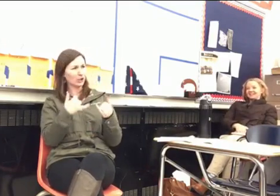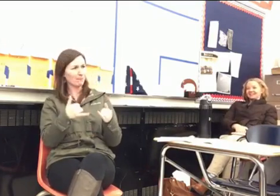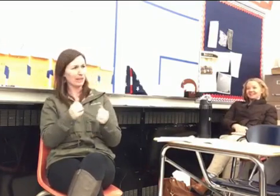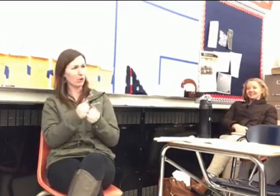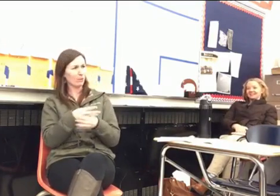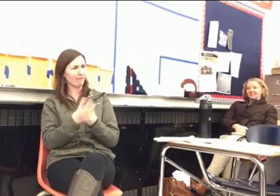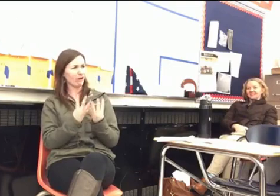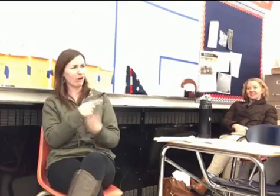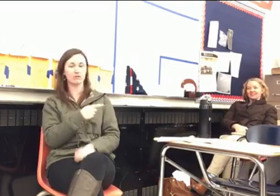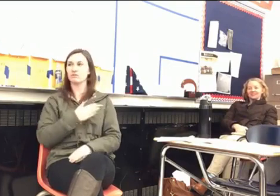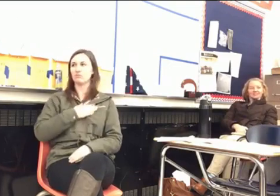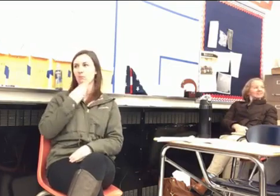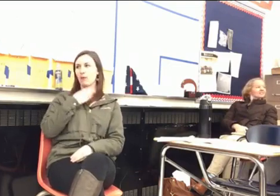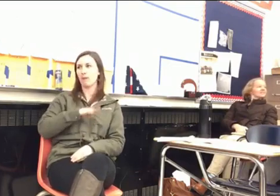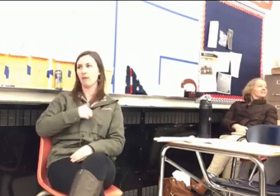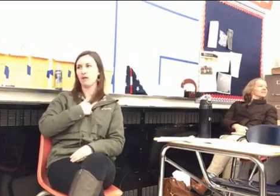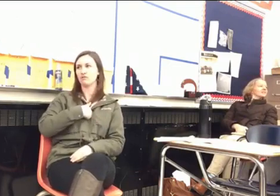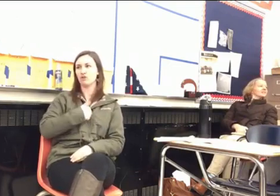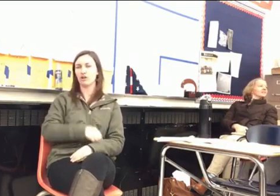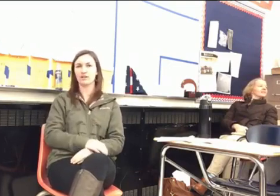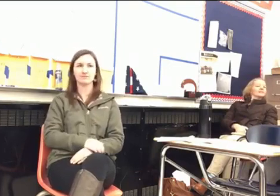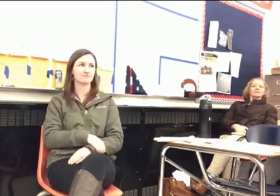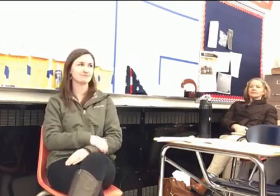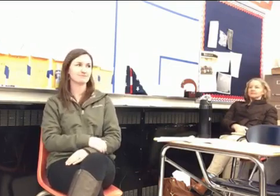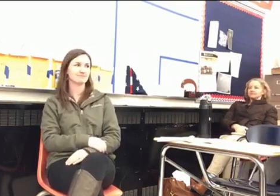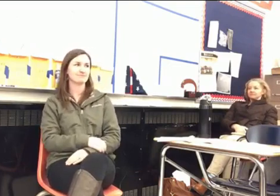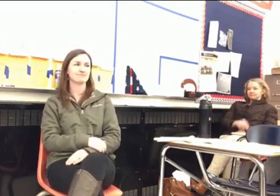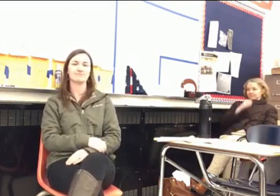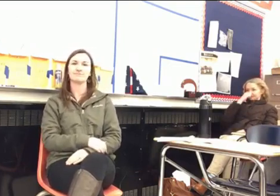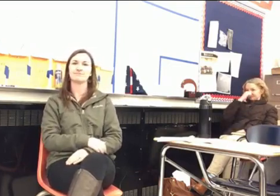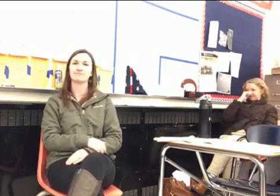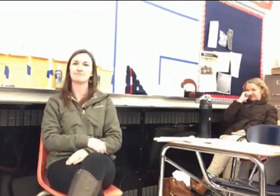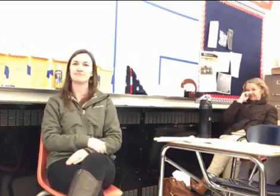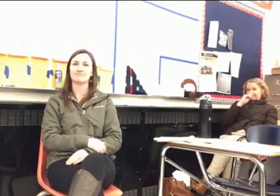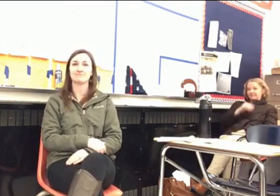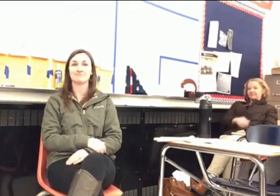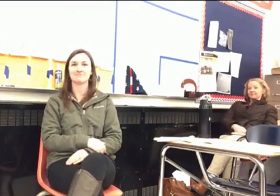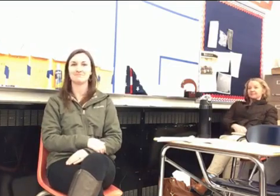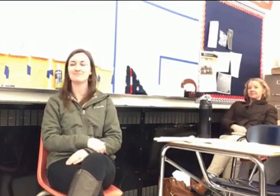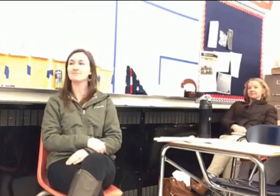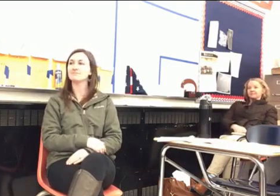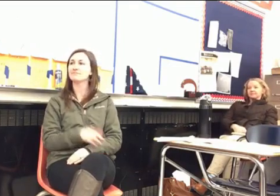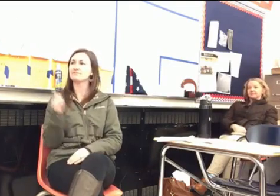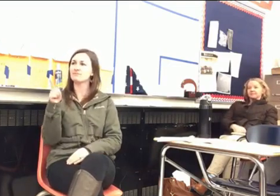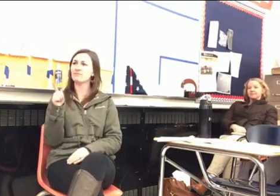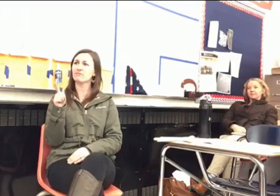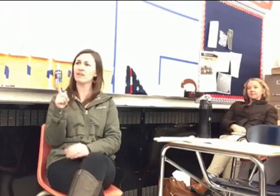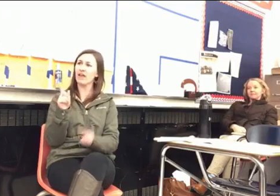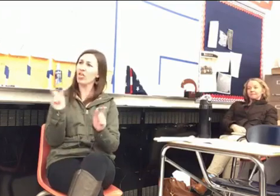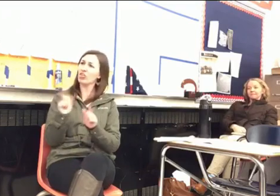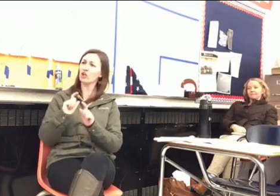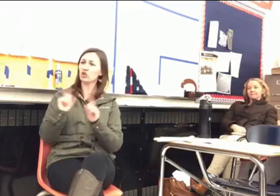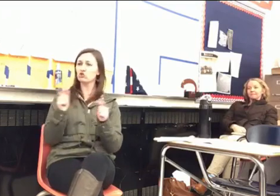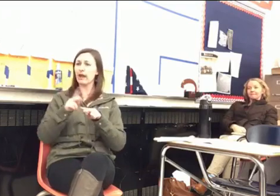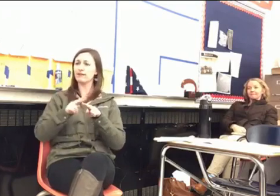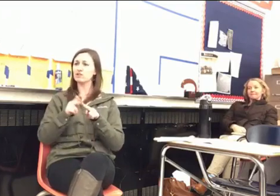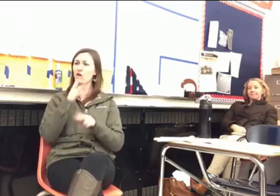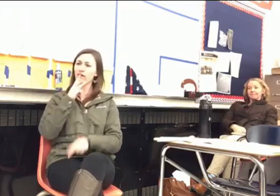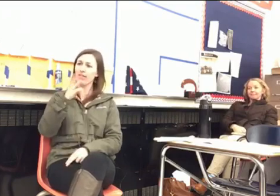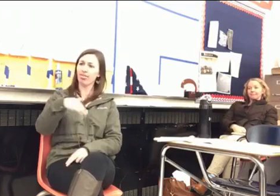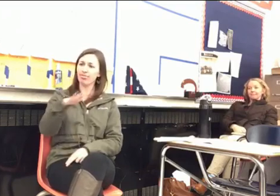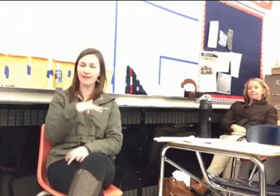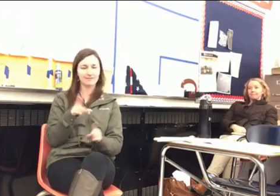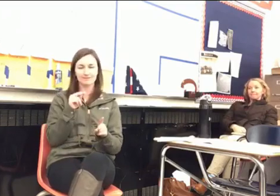Okay. you know where they also Cool. do that? Where? The Great Salt Lake. Yes, I know. Okay, but the Great Salt Lake isn't designated as that. So last